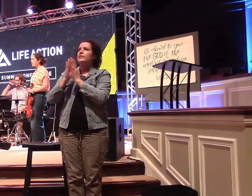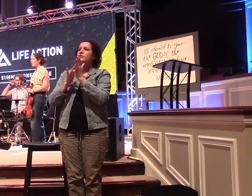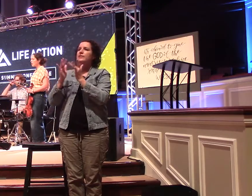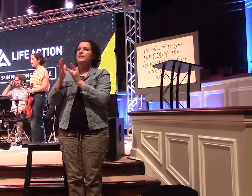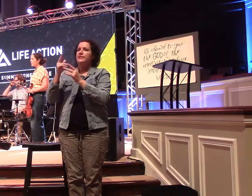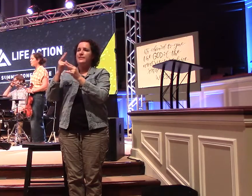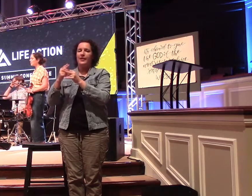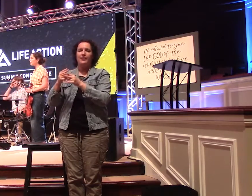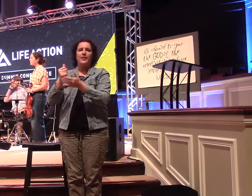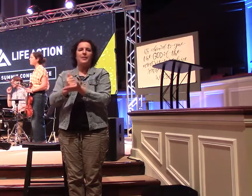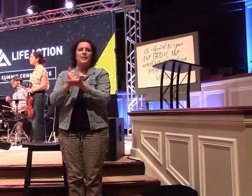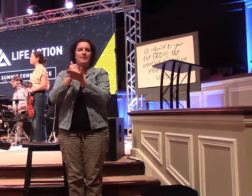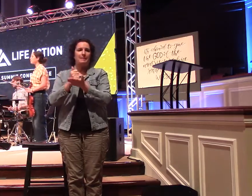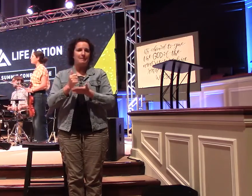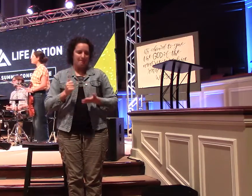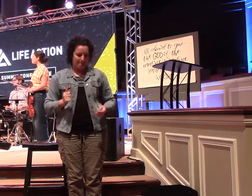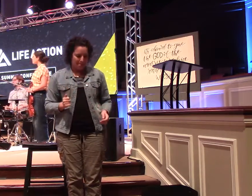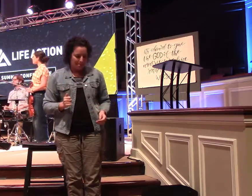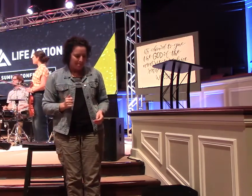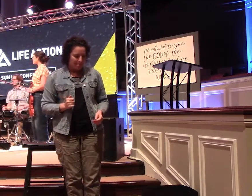Amen.